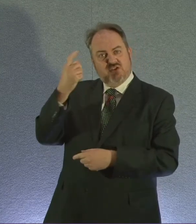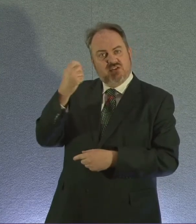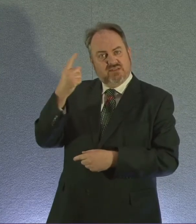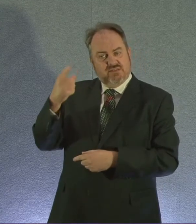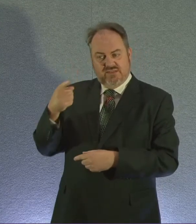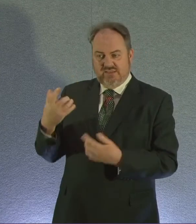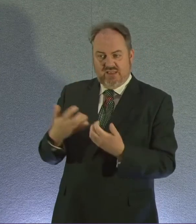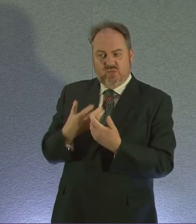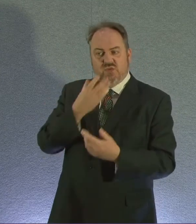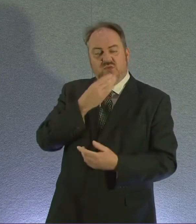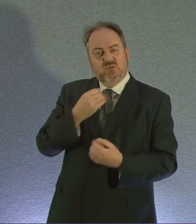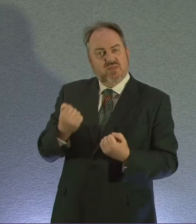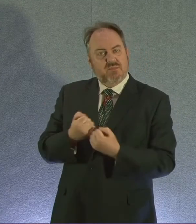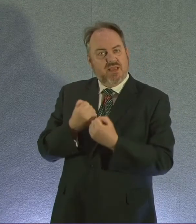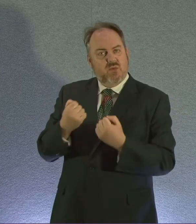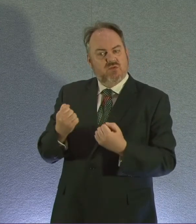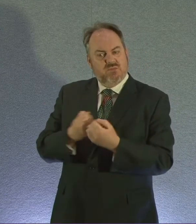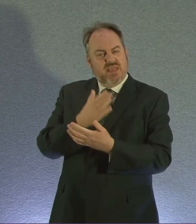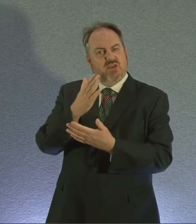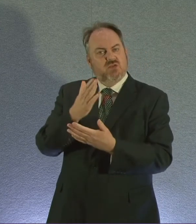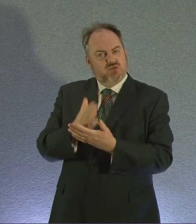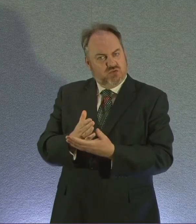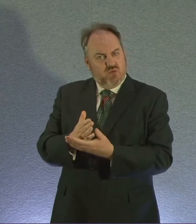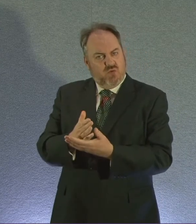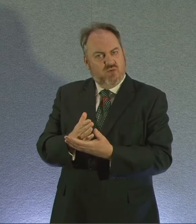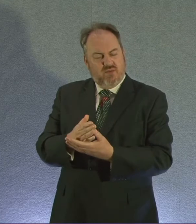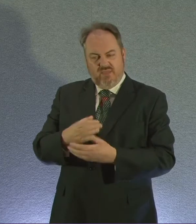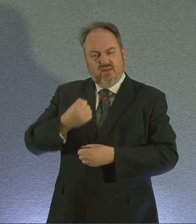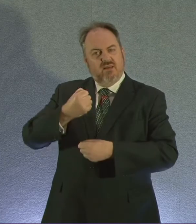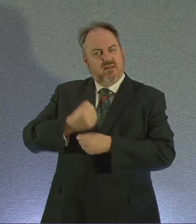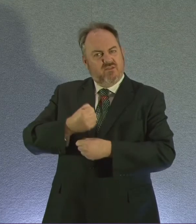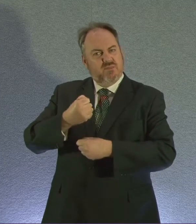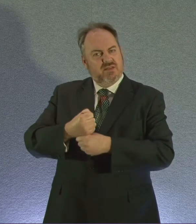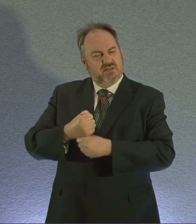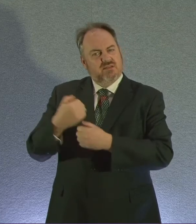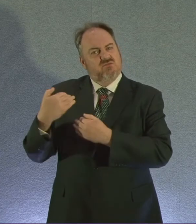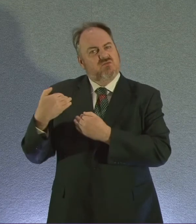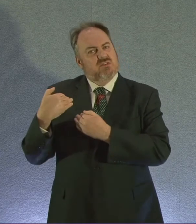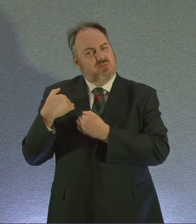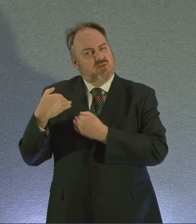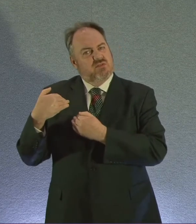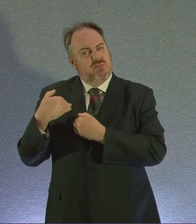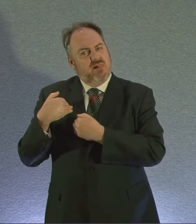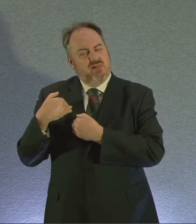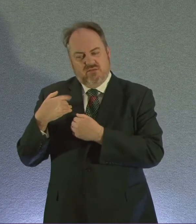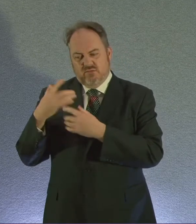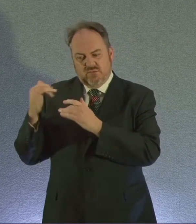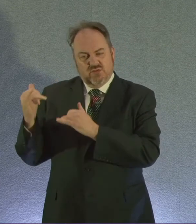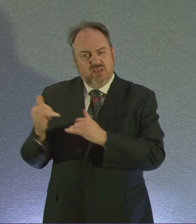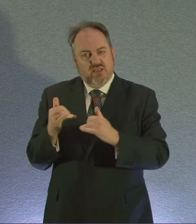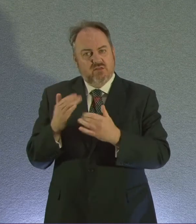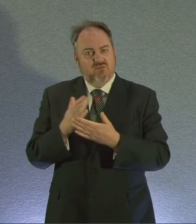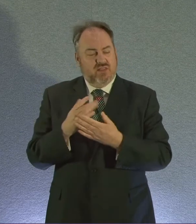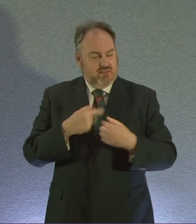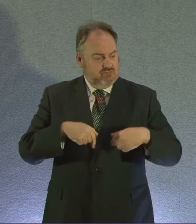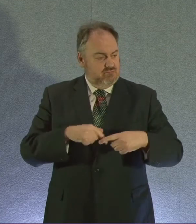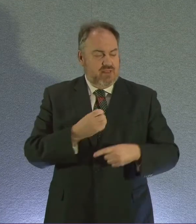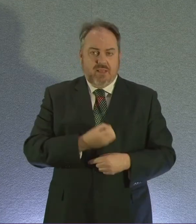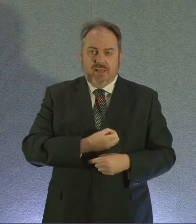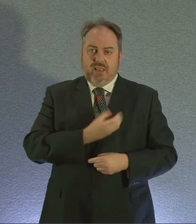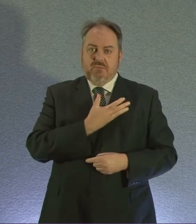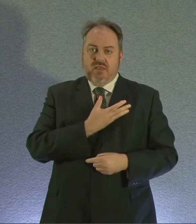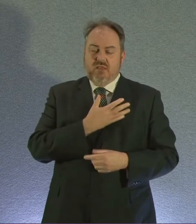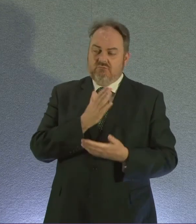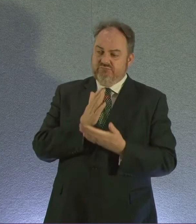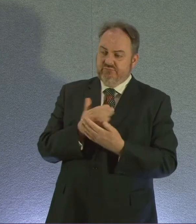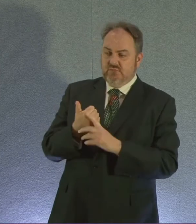will hold the government to account. And I think we can therefore be satisfied. Certainly Labour will be supporting